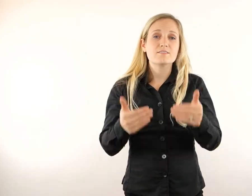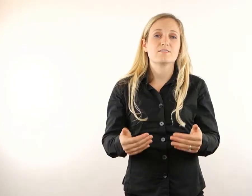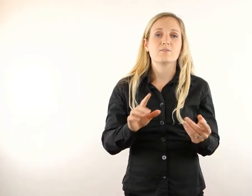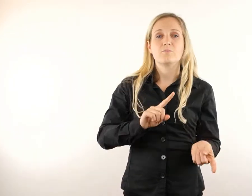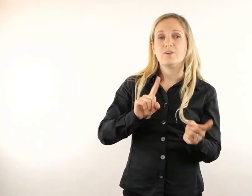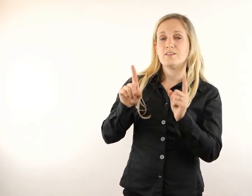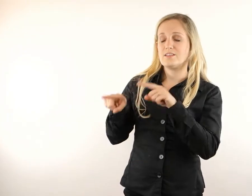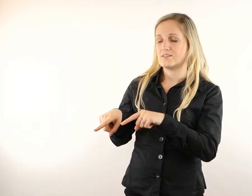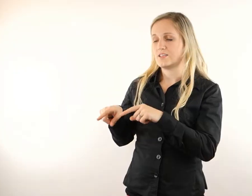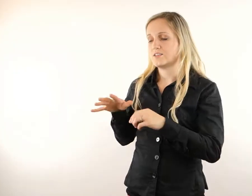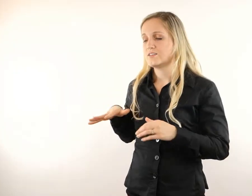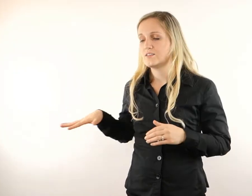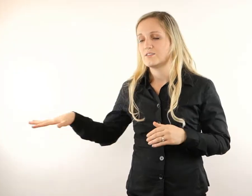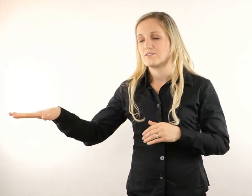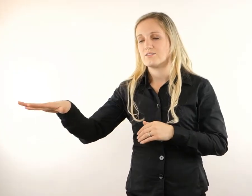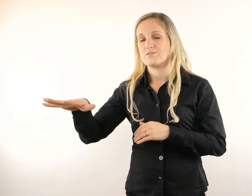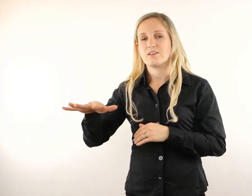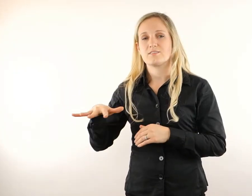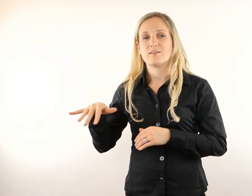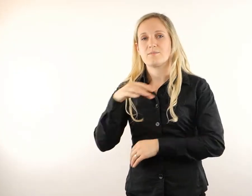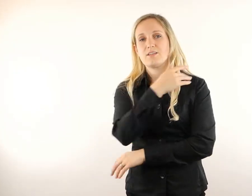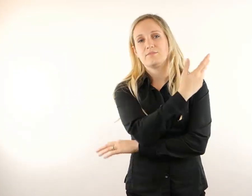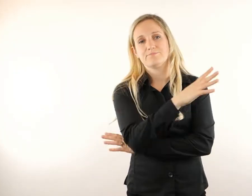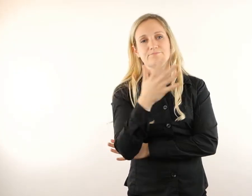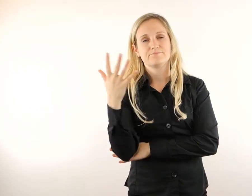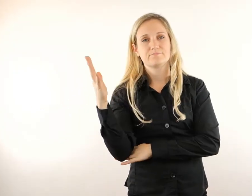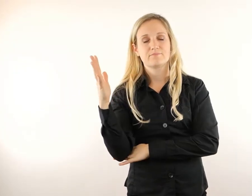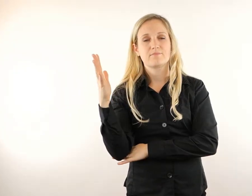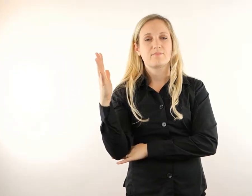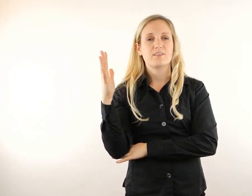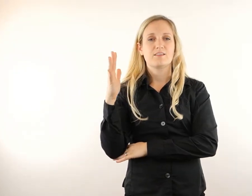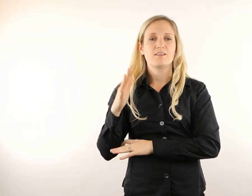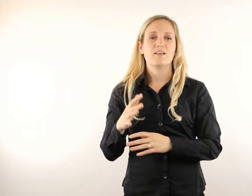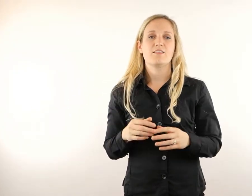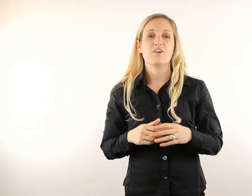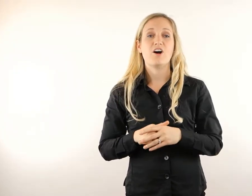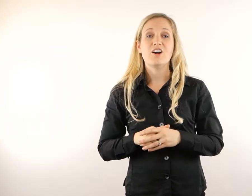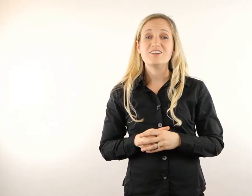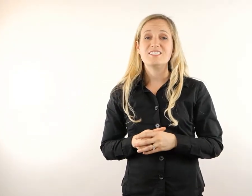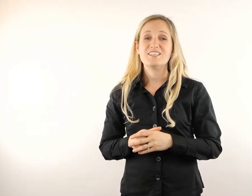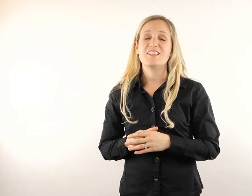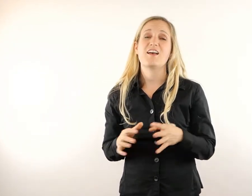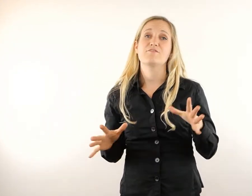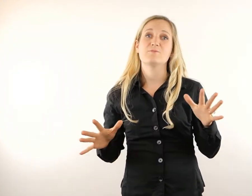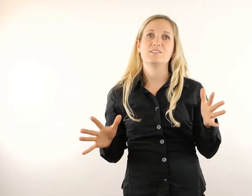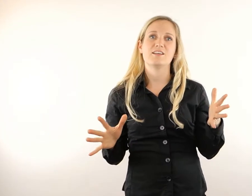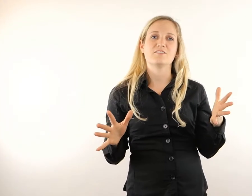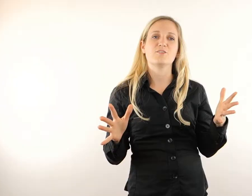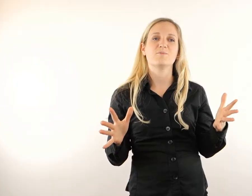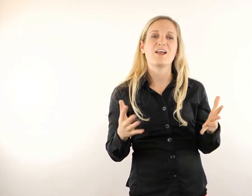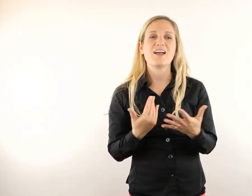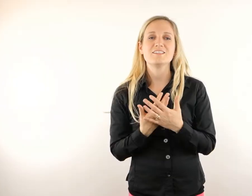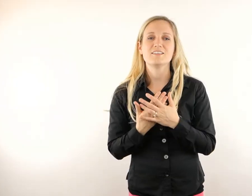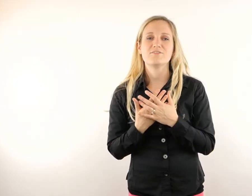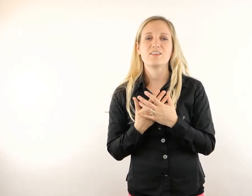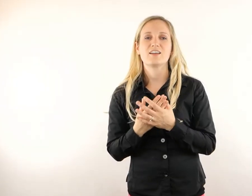went willingly to Gethsemane. The hardest thing that ever was done. So what I sign for that